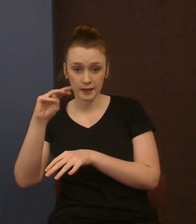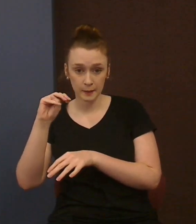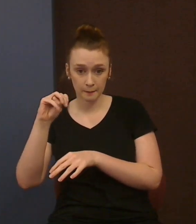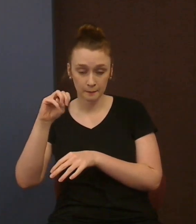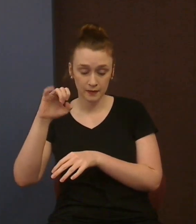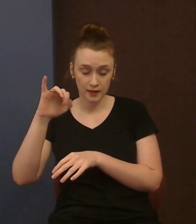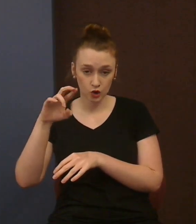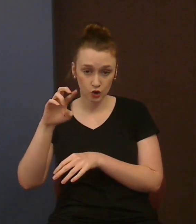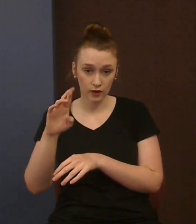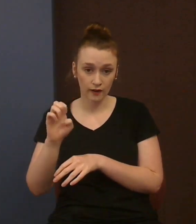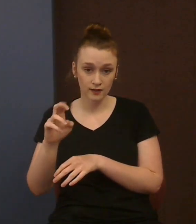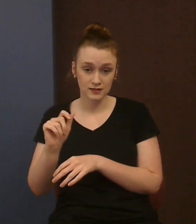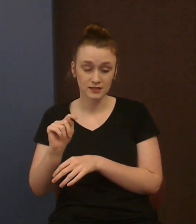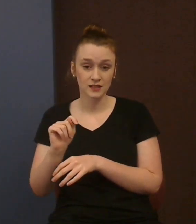a different story.